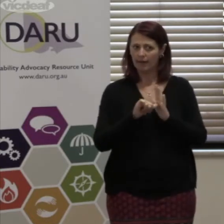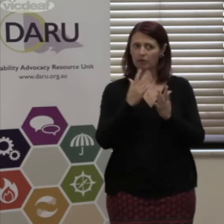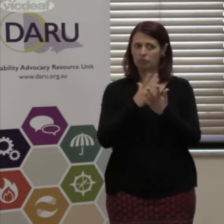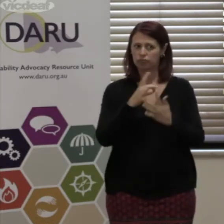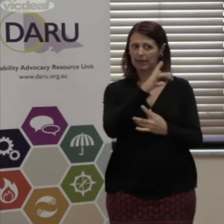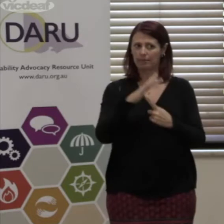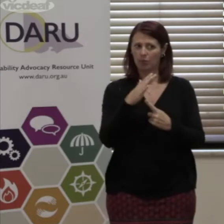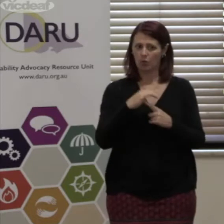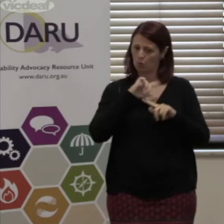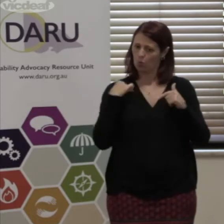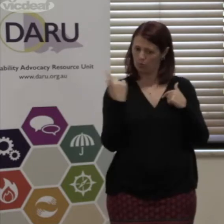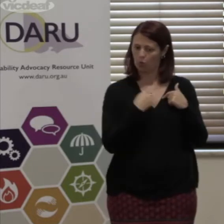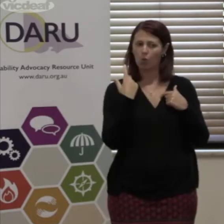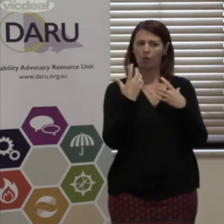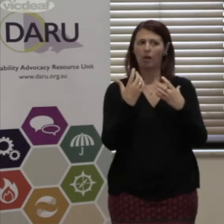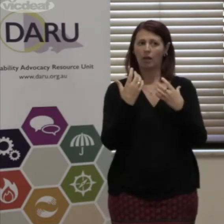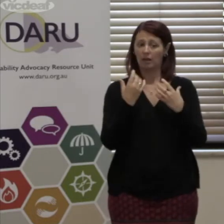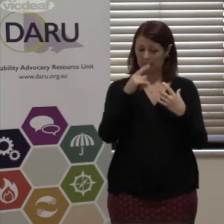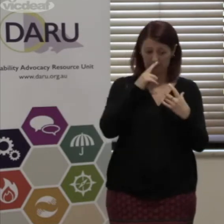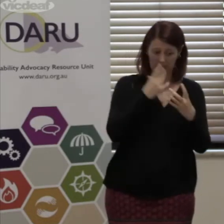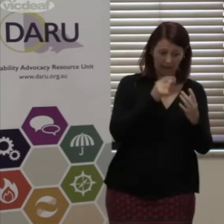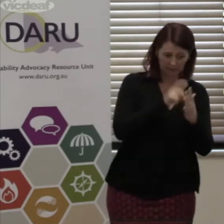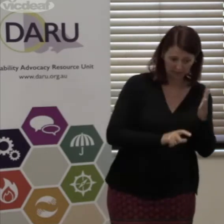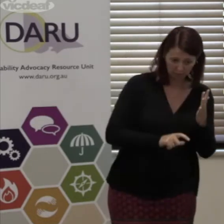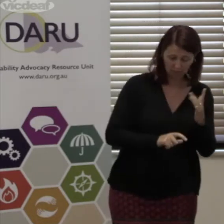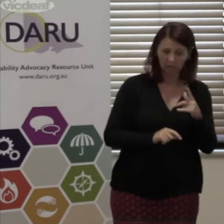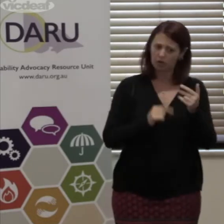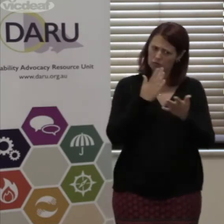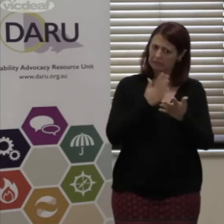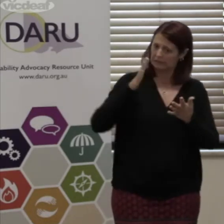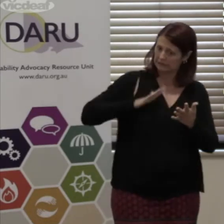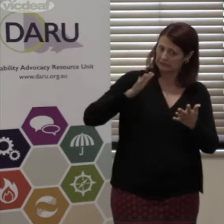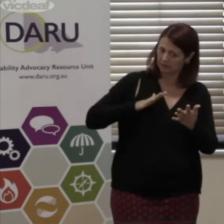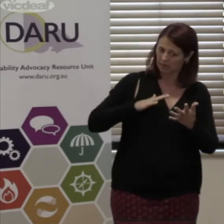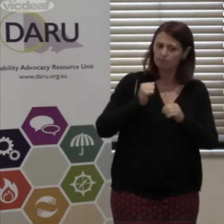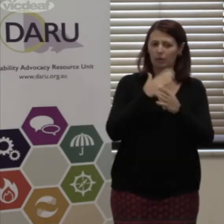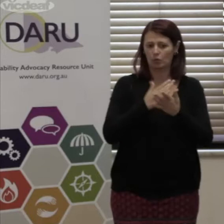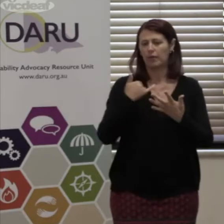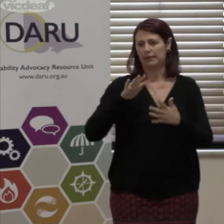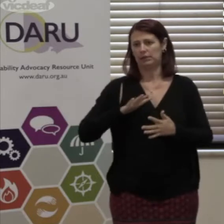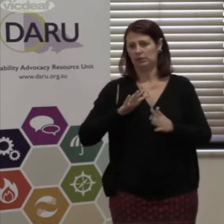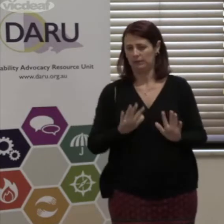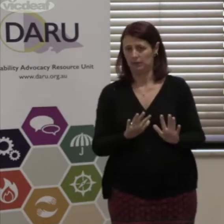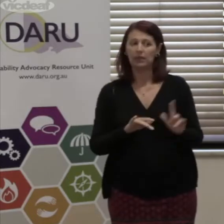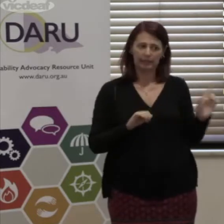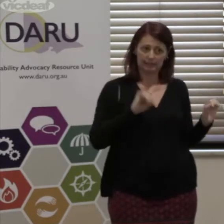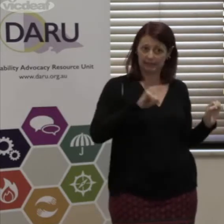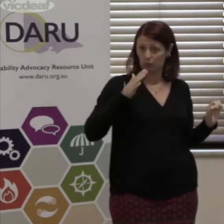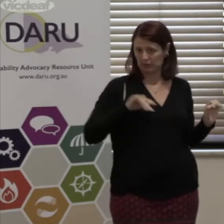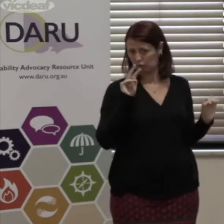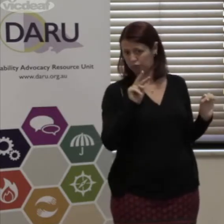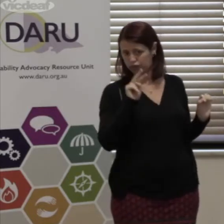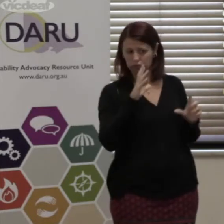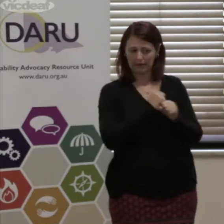that we all have that the people who have a disability and really depend on it need it. That's right. We do need to keep